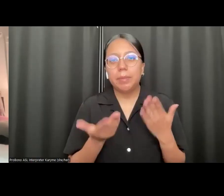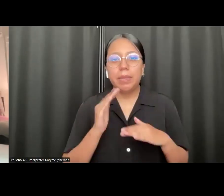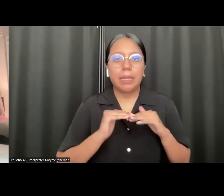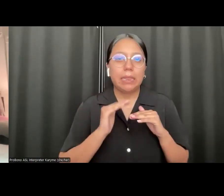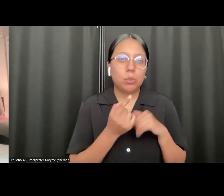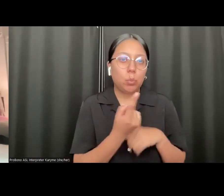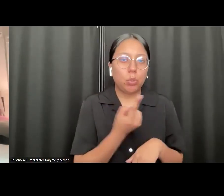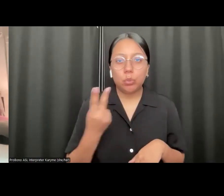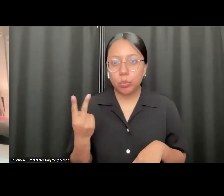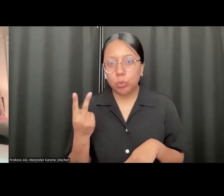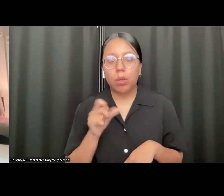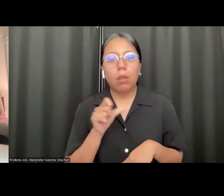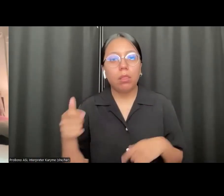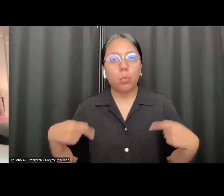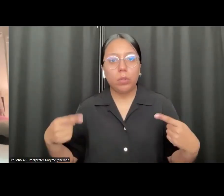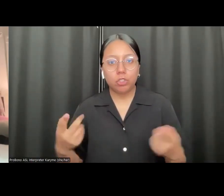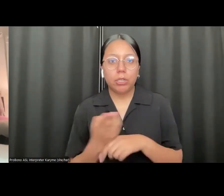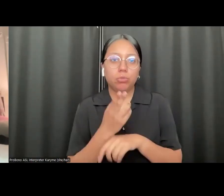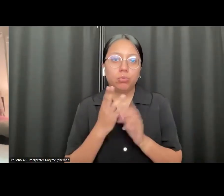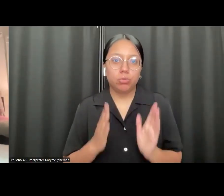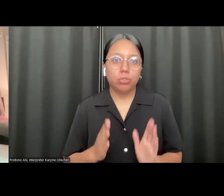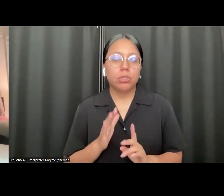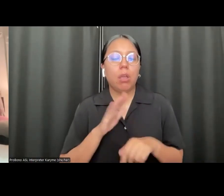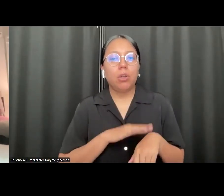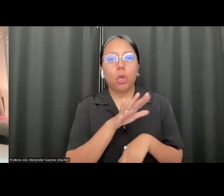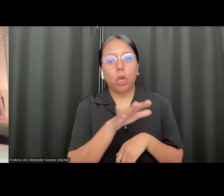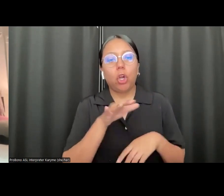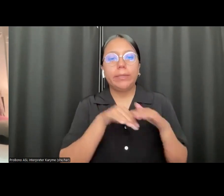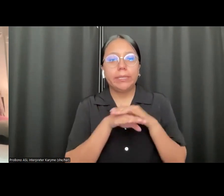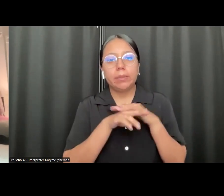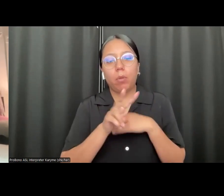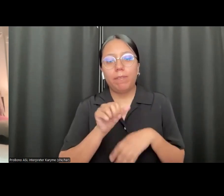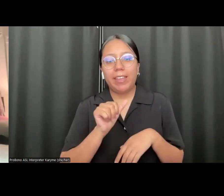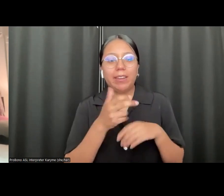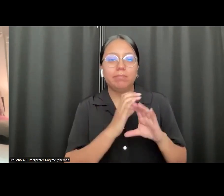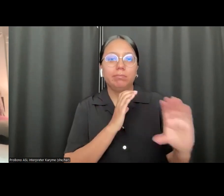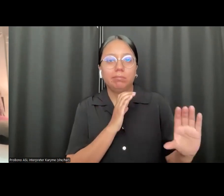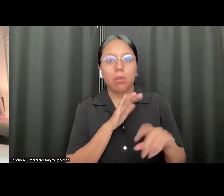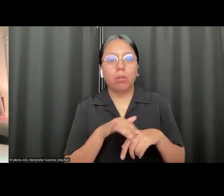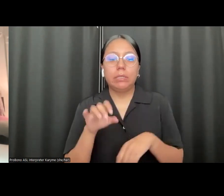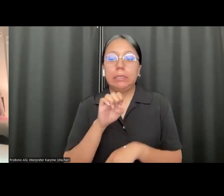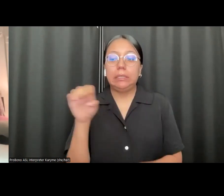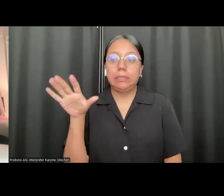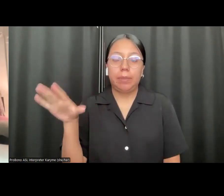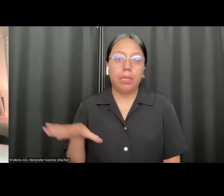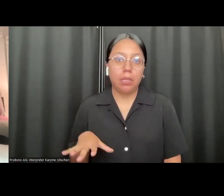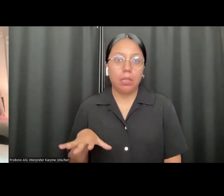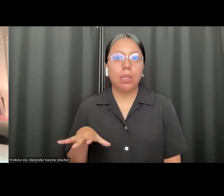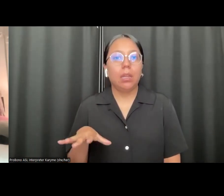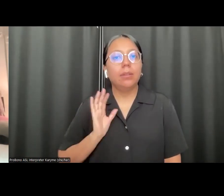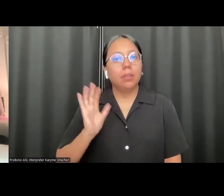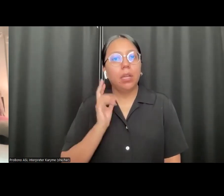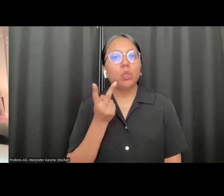in her accessible van from the East Bay, because at the time there were two wheelchair accessible cabs